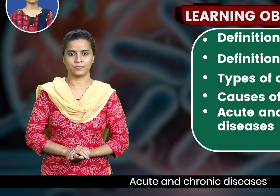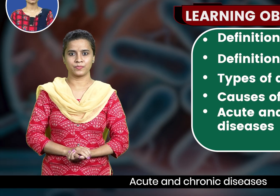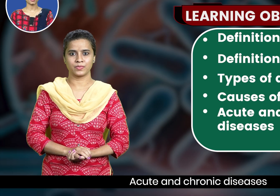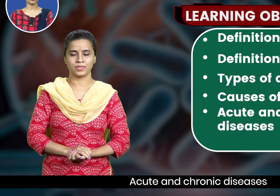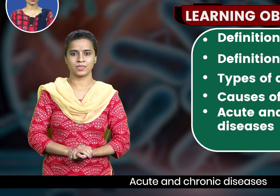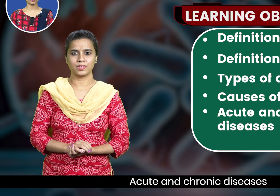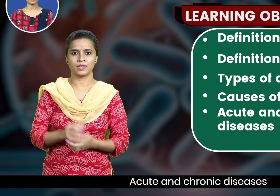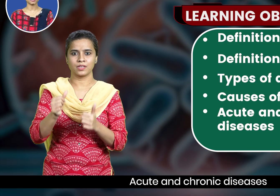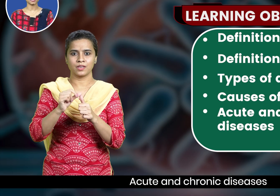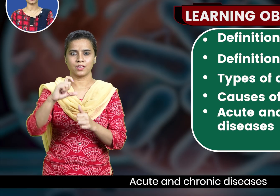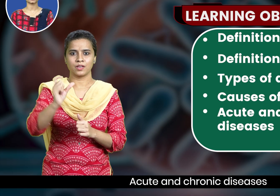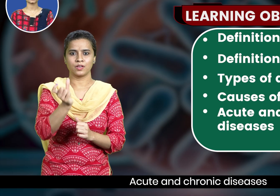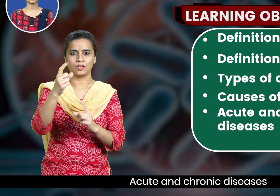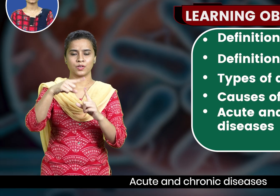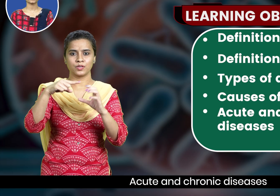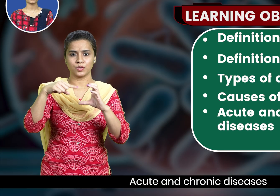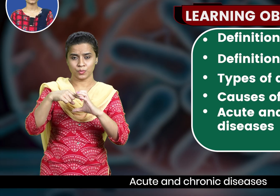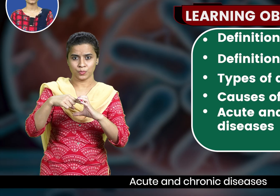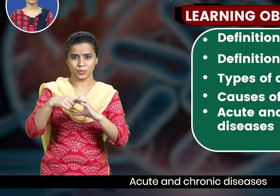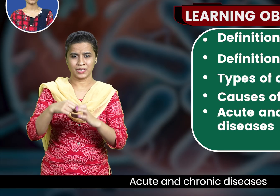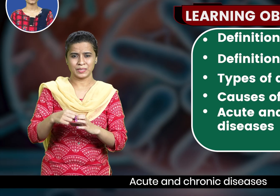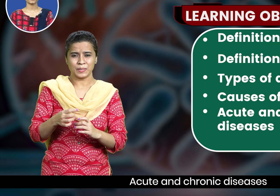acute and chronic diseases.